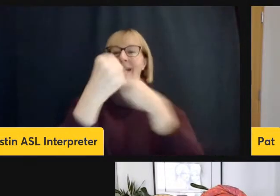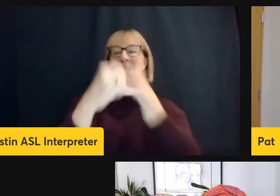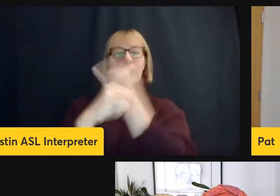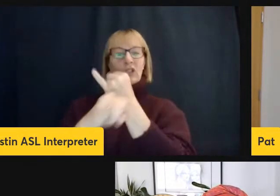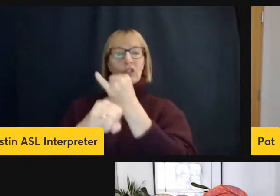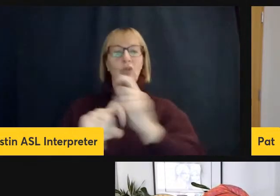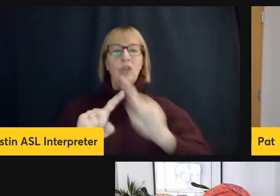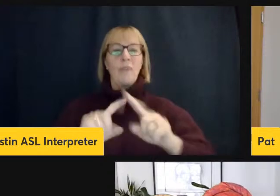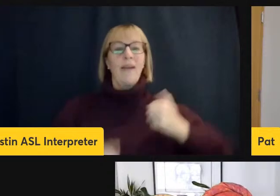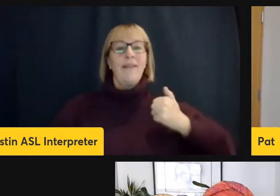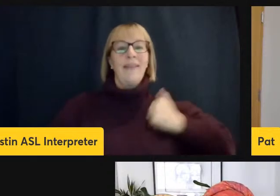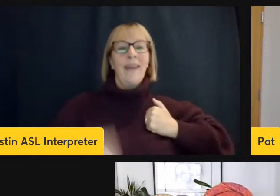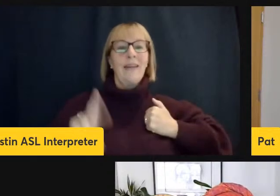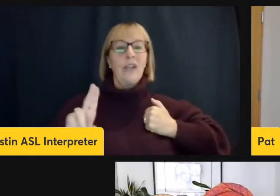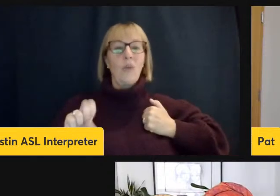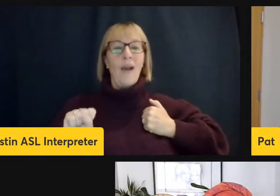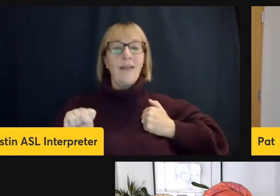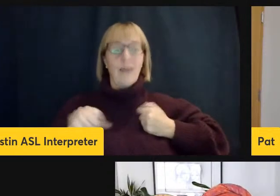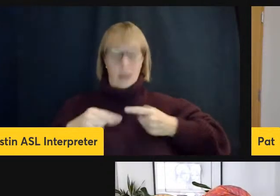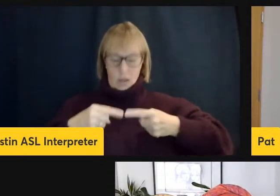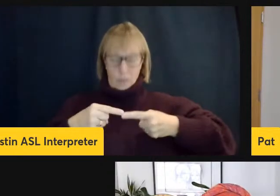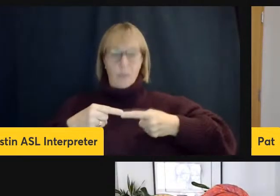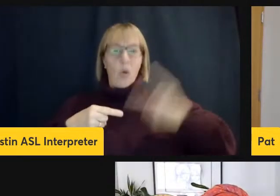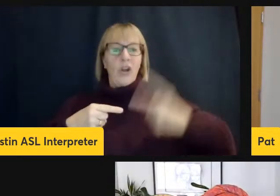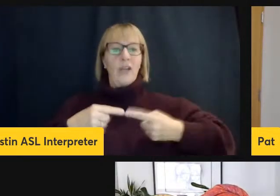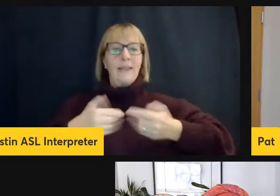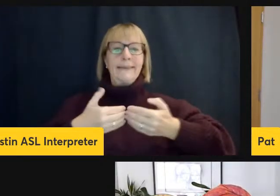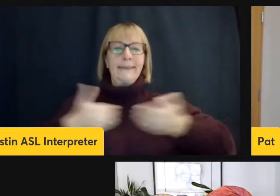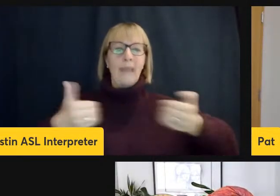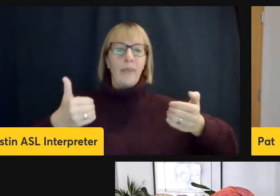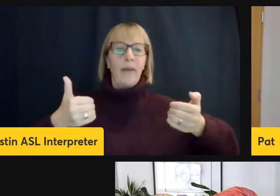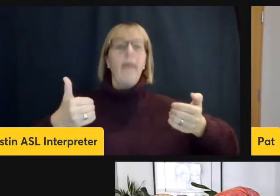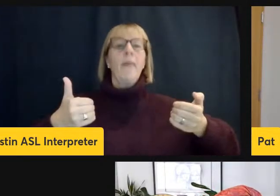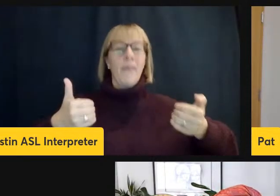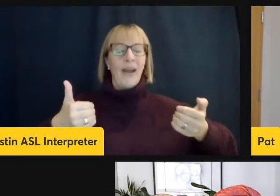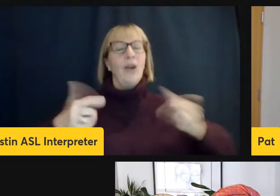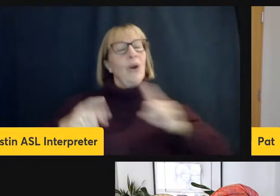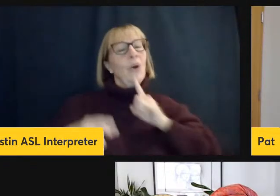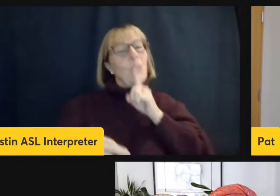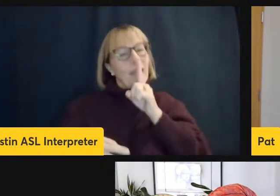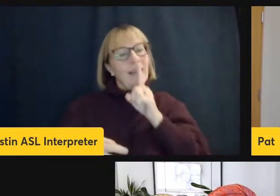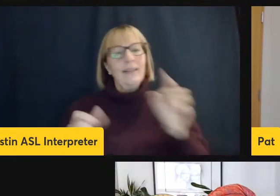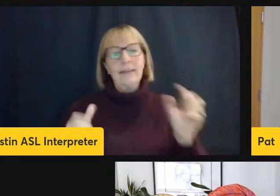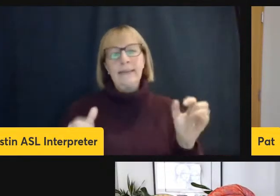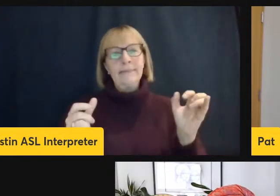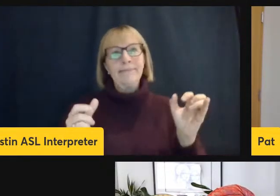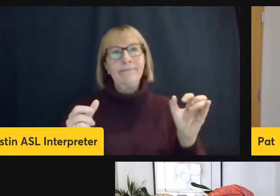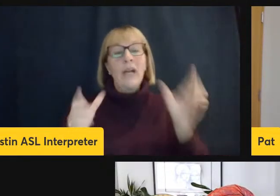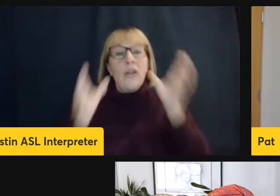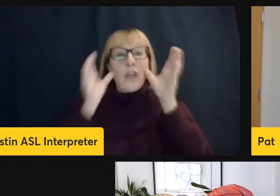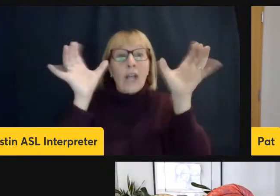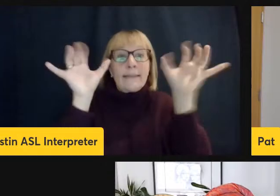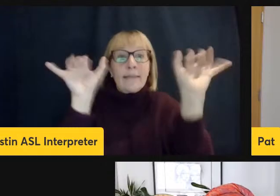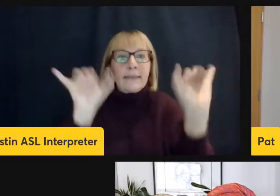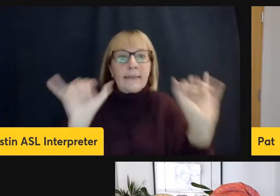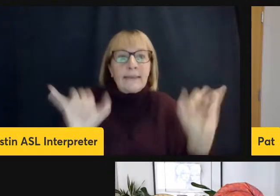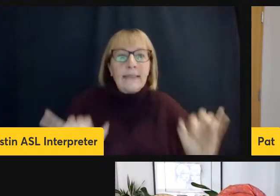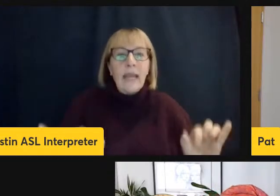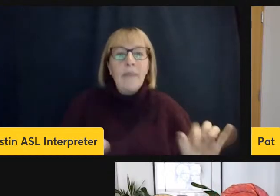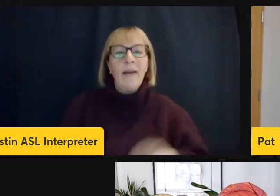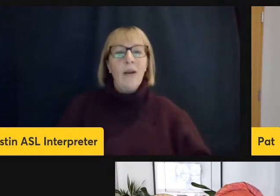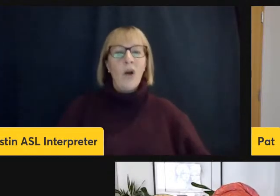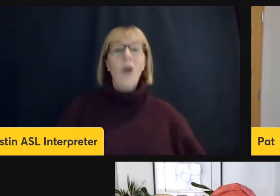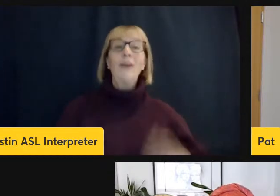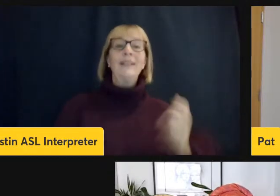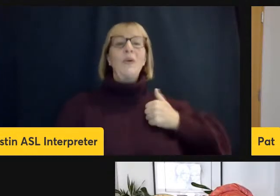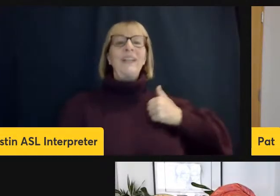different across borders and how they appear, the underlying piece is the same. So it's really important for us not to try to pretend that while